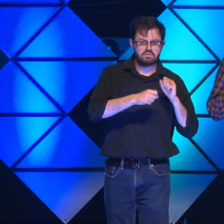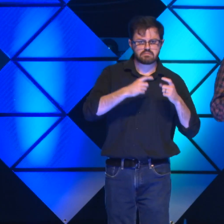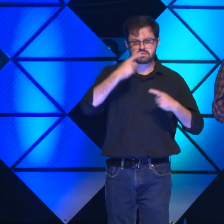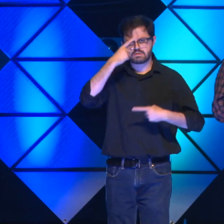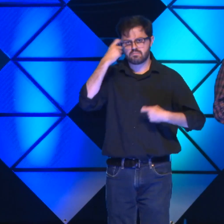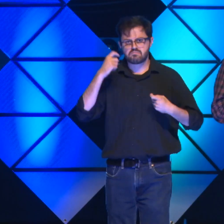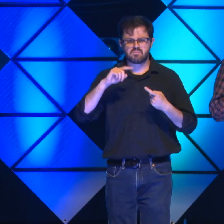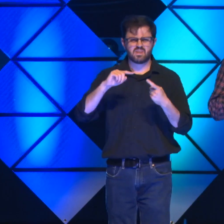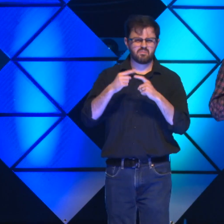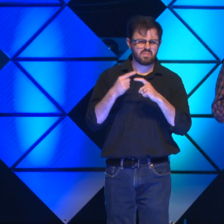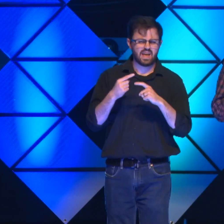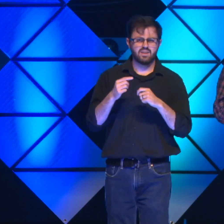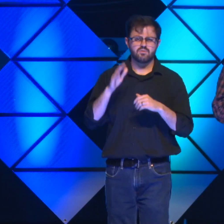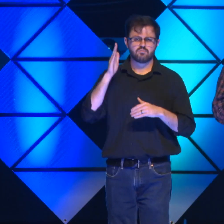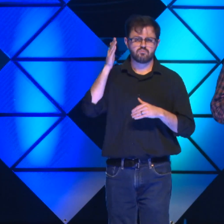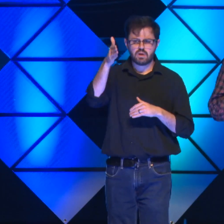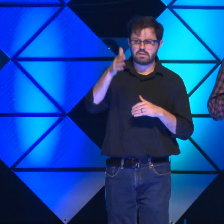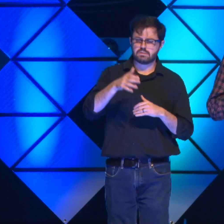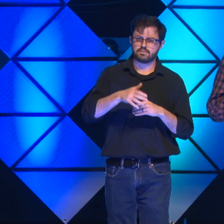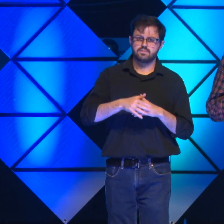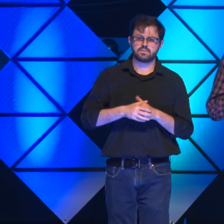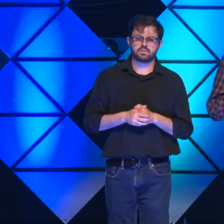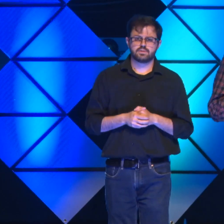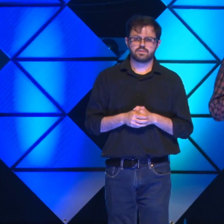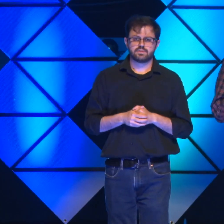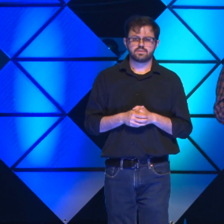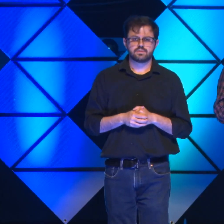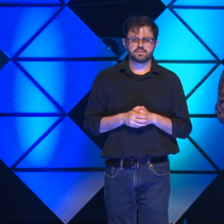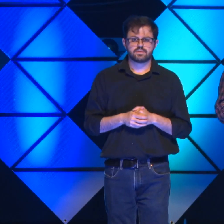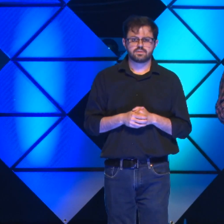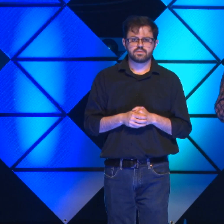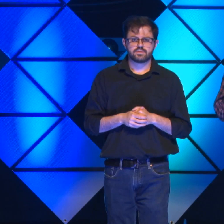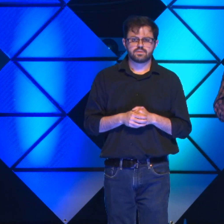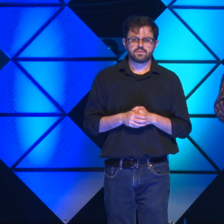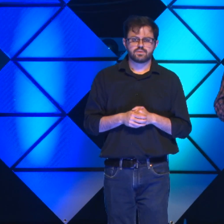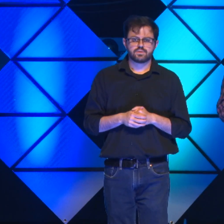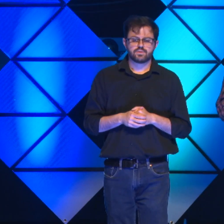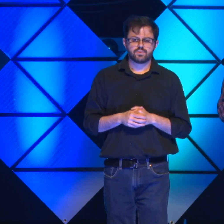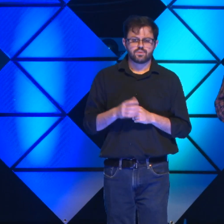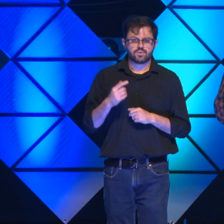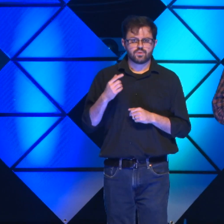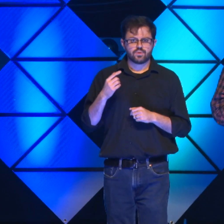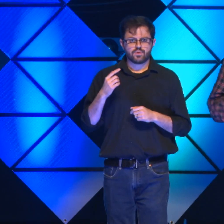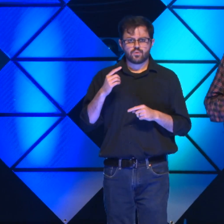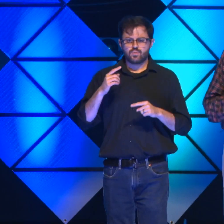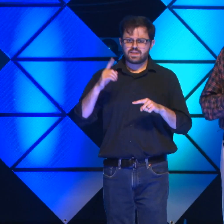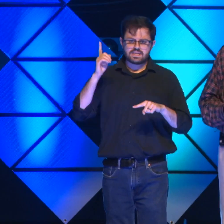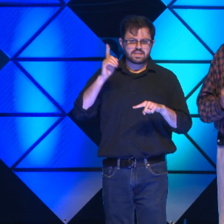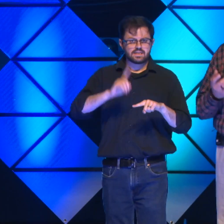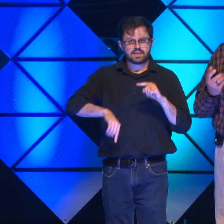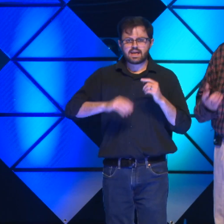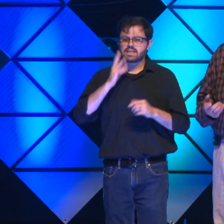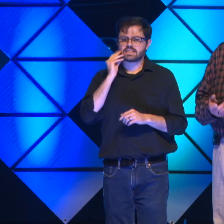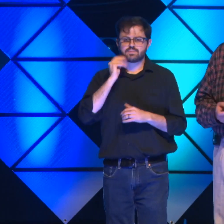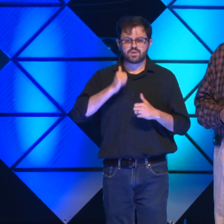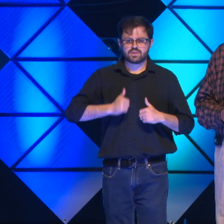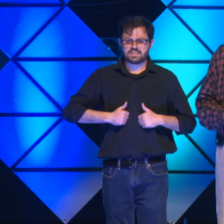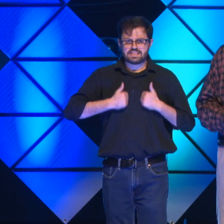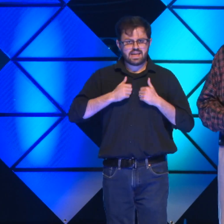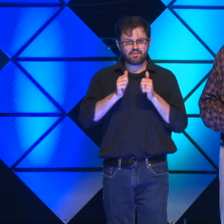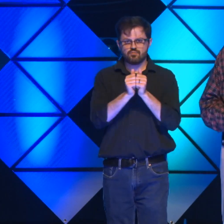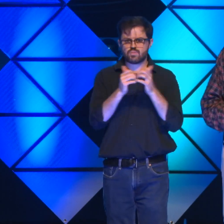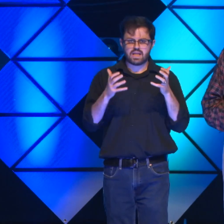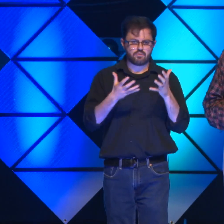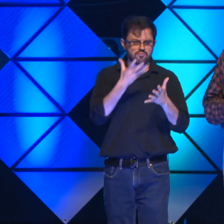It's inevitable that we go through life, it's inevitable that we can't go through life without experiencing